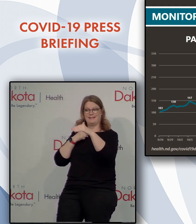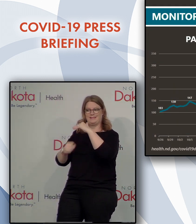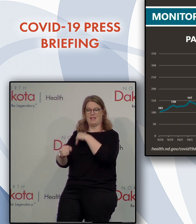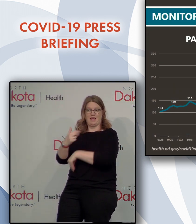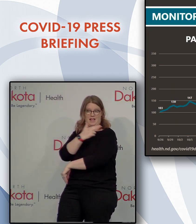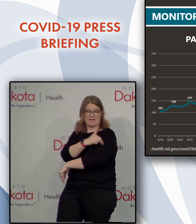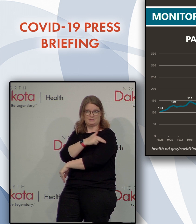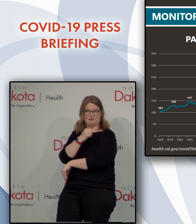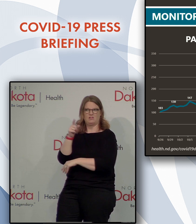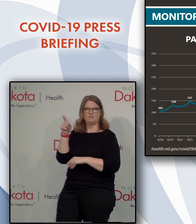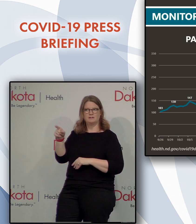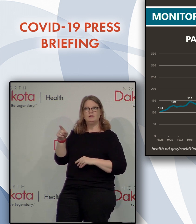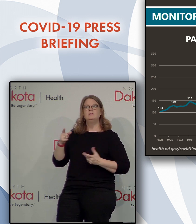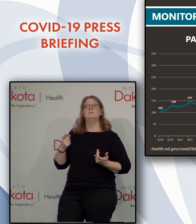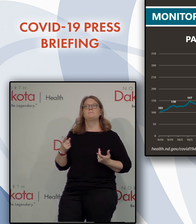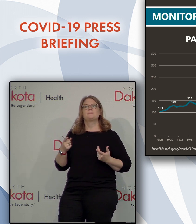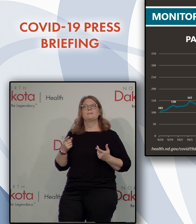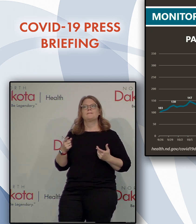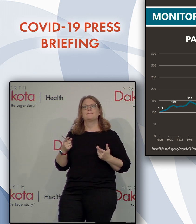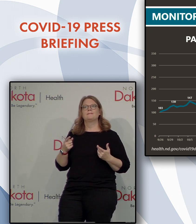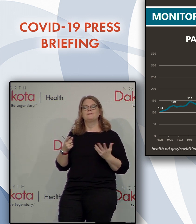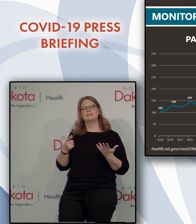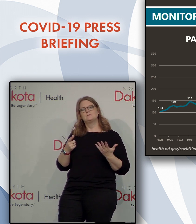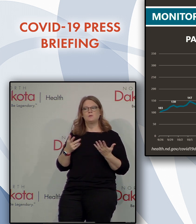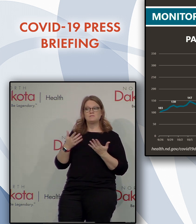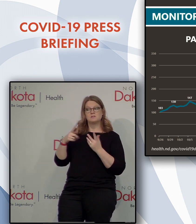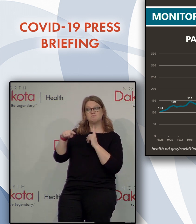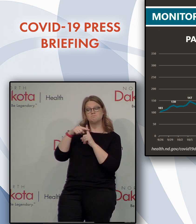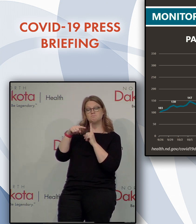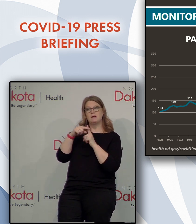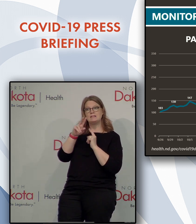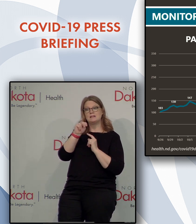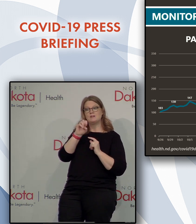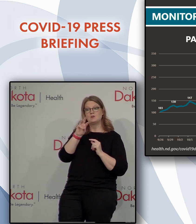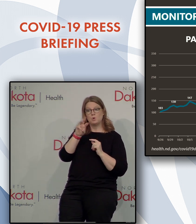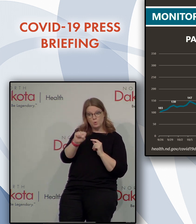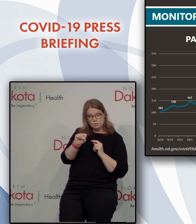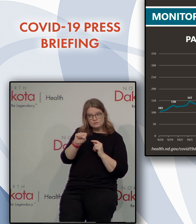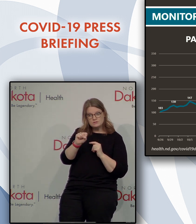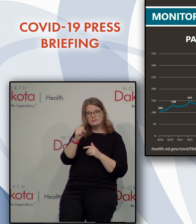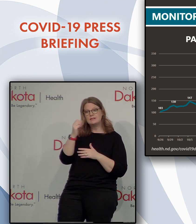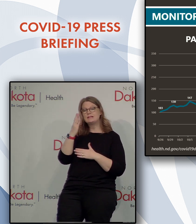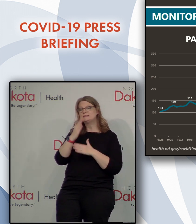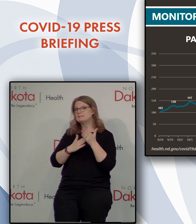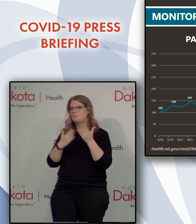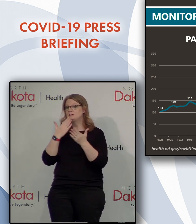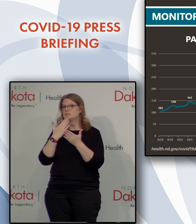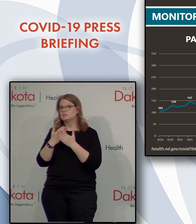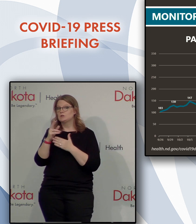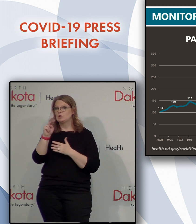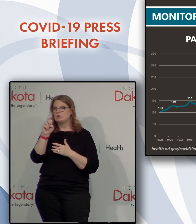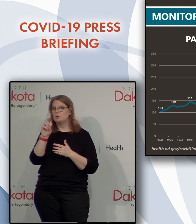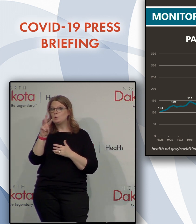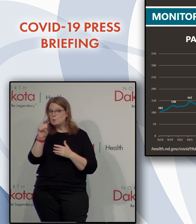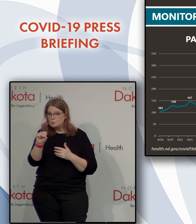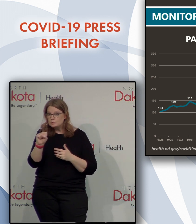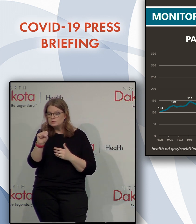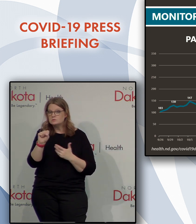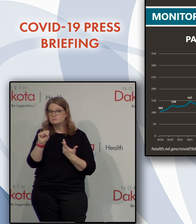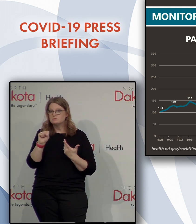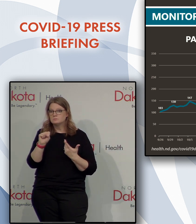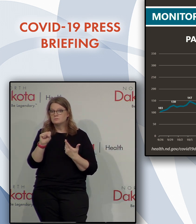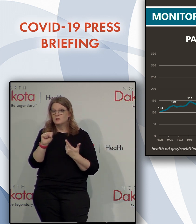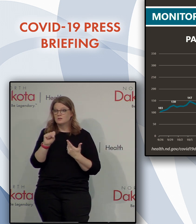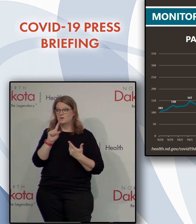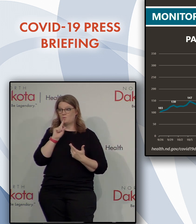due to COVID, we've got some good news, and some of it is good news because of the actual progress